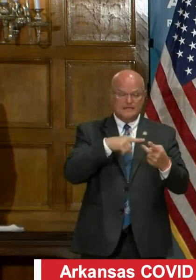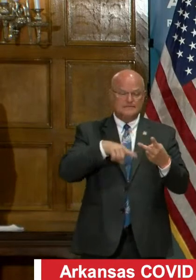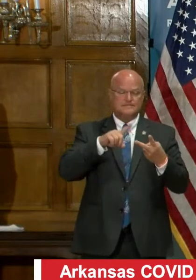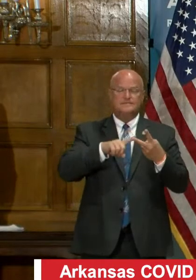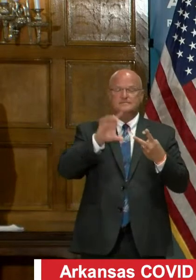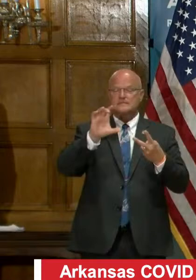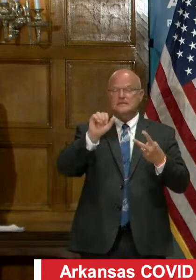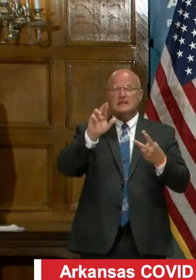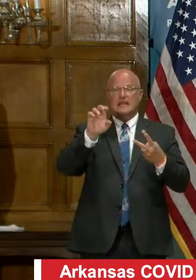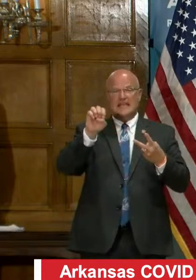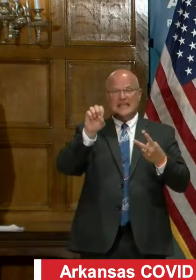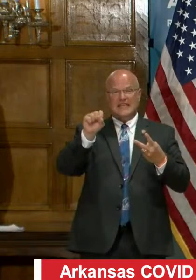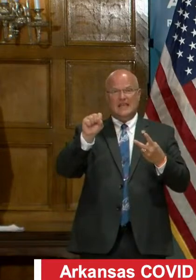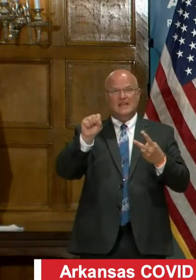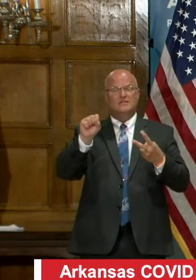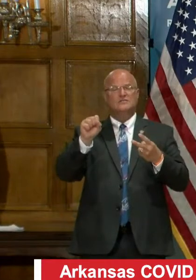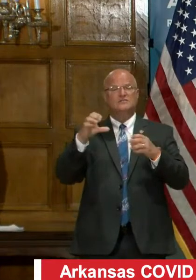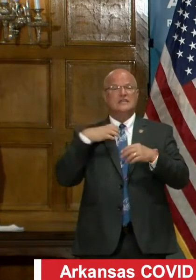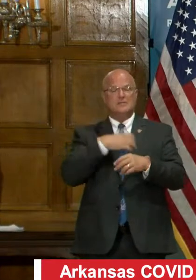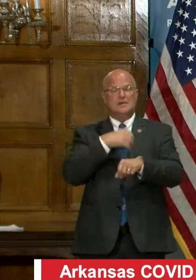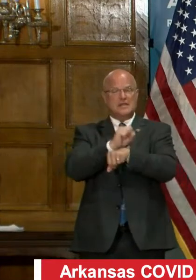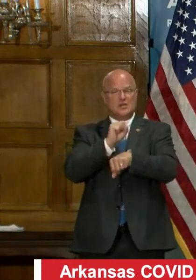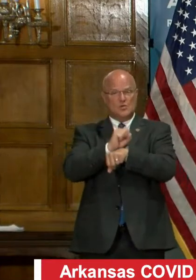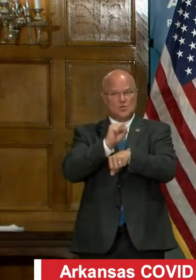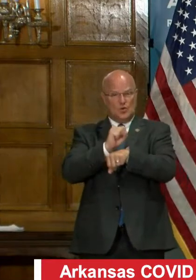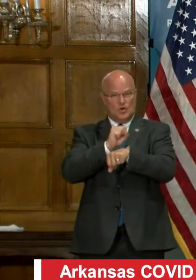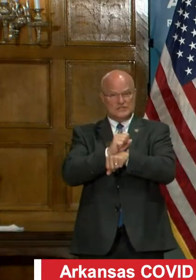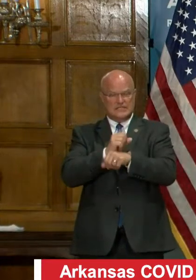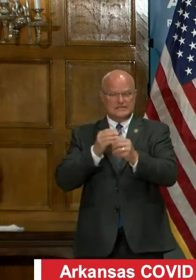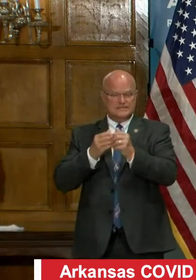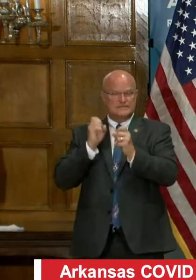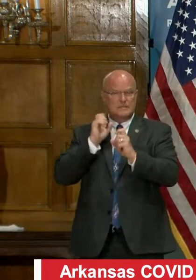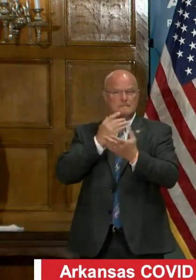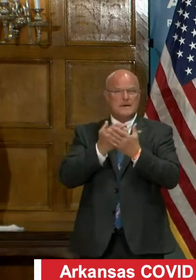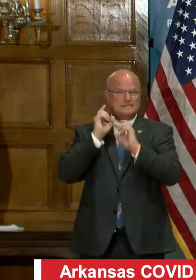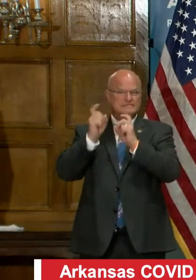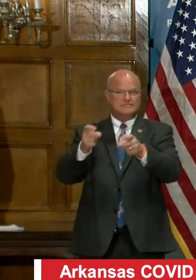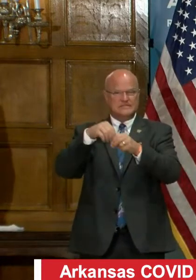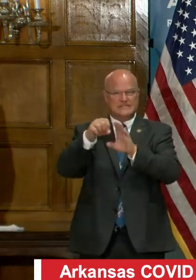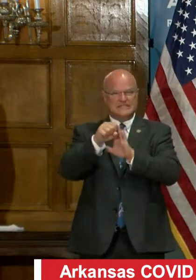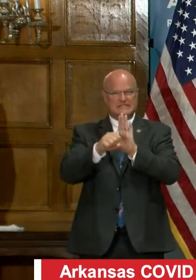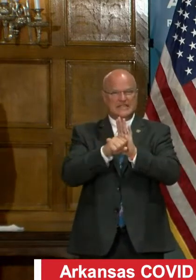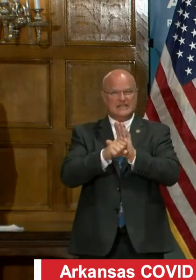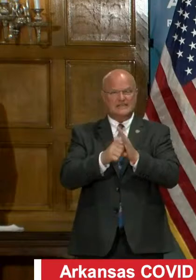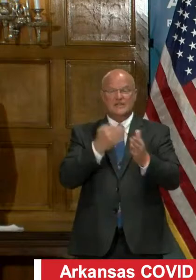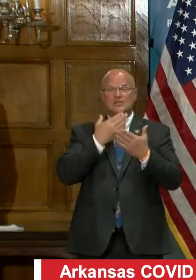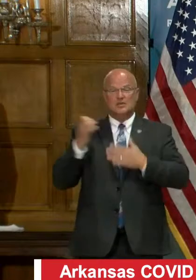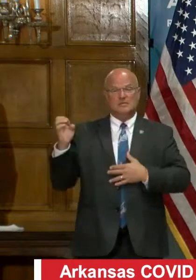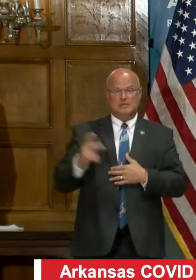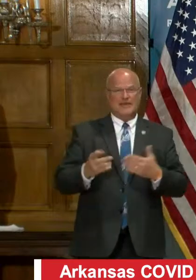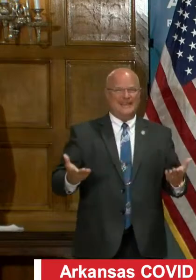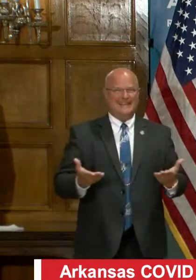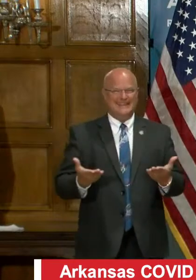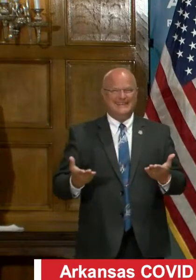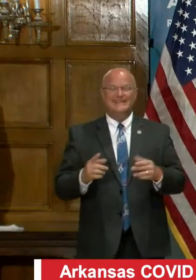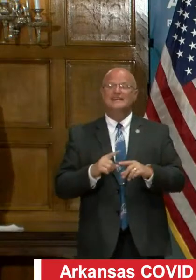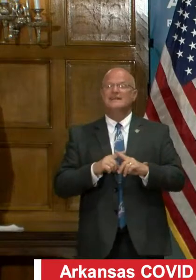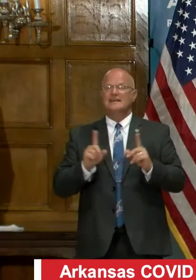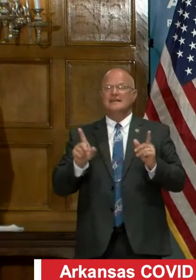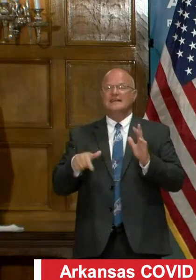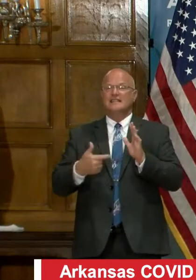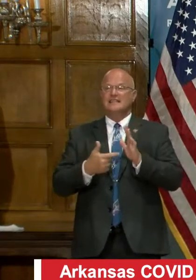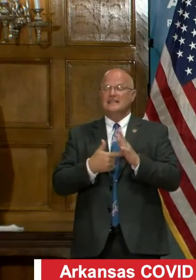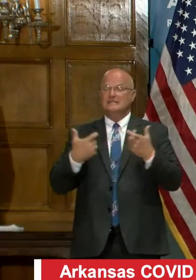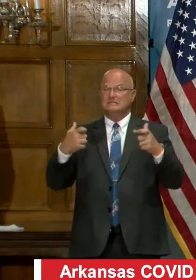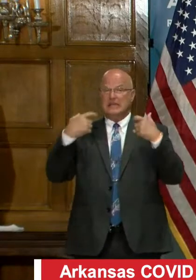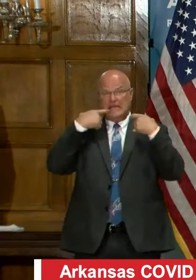Committee that meets weekly regarding the CARES funds that are going into the state. So it's good to be back. This is